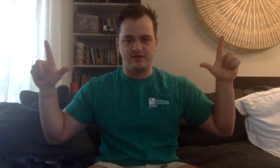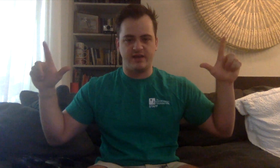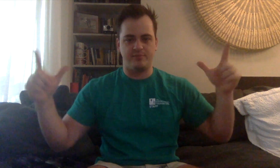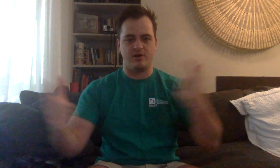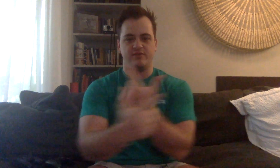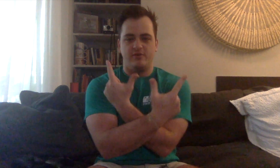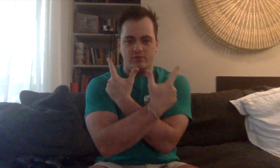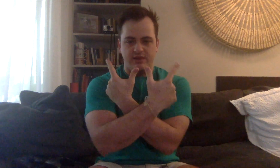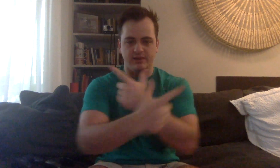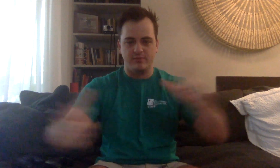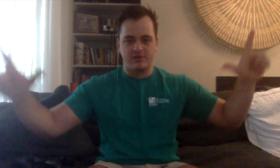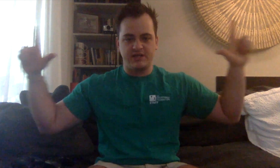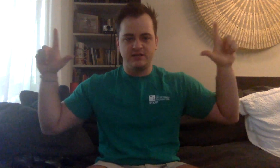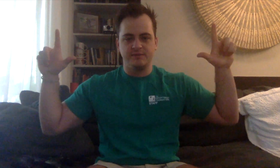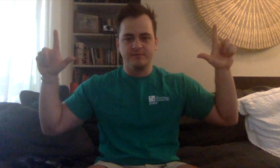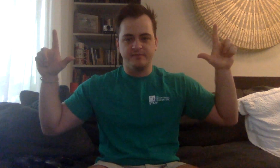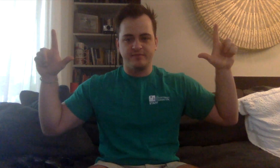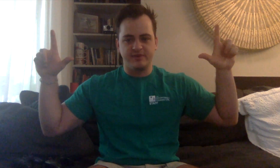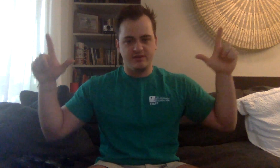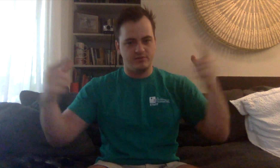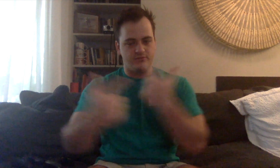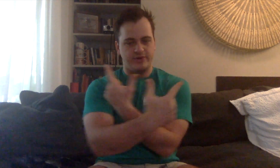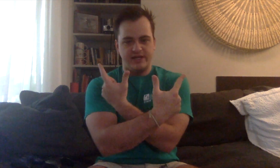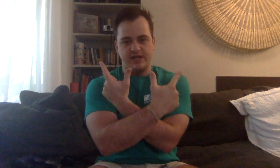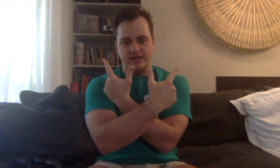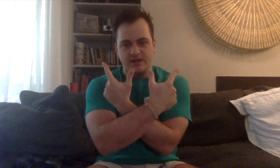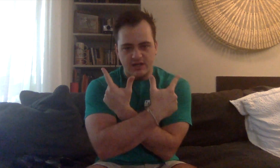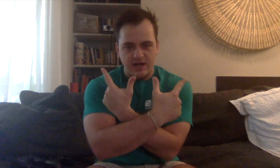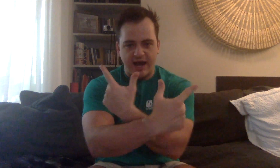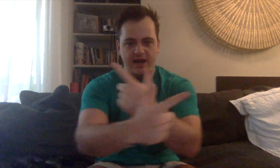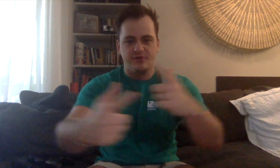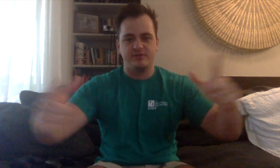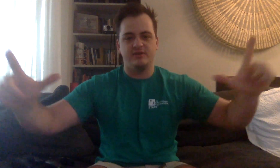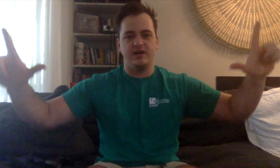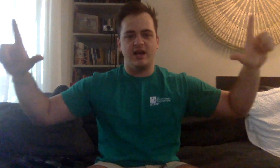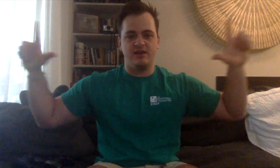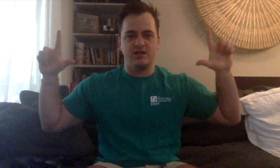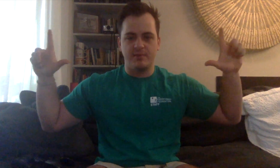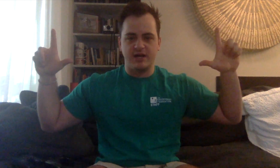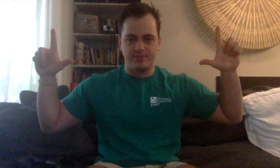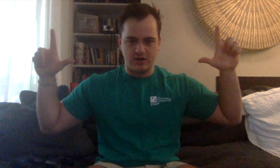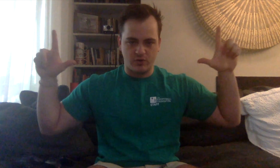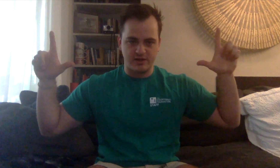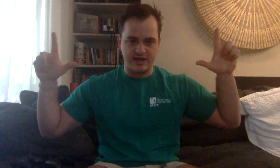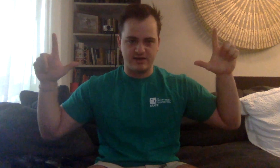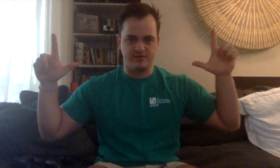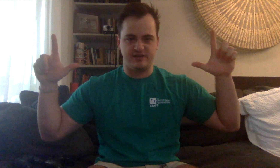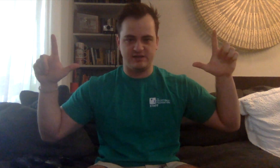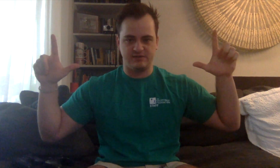that part. So with liberty, and you're bringing it out and coming up and holding the L's here.